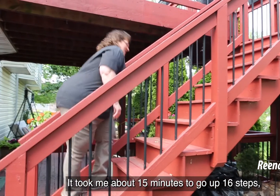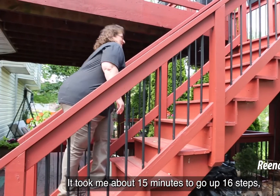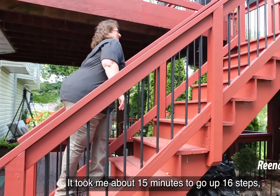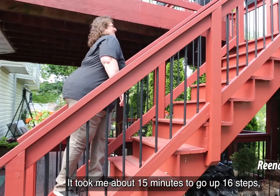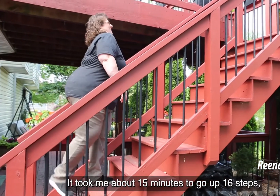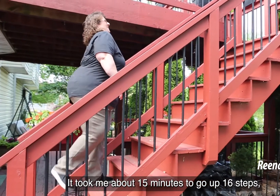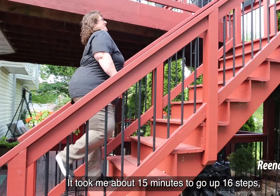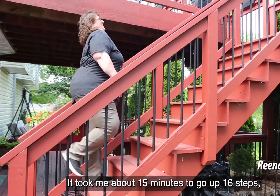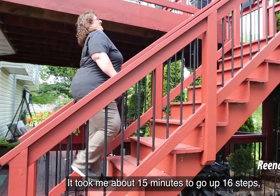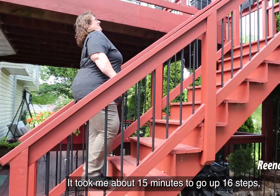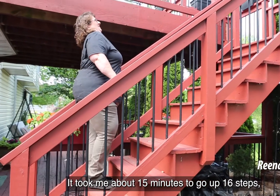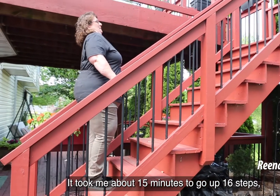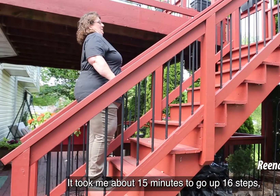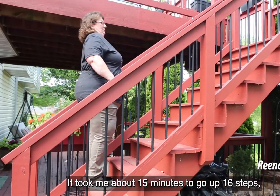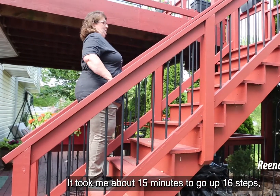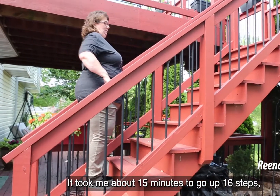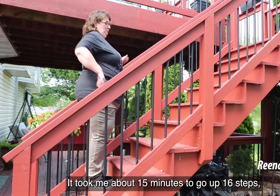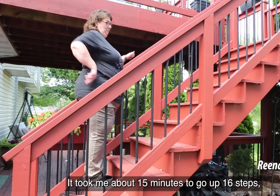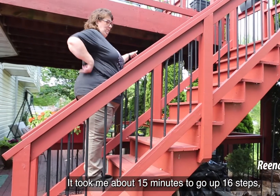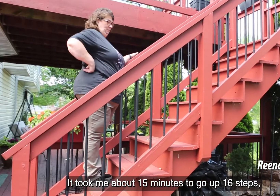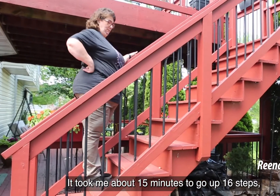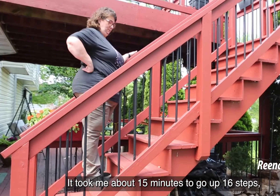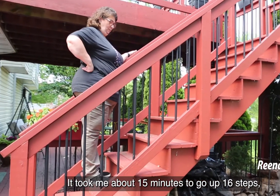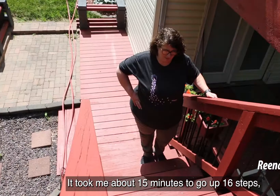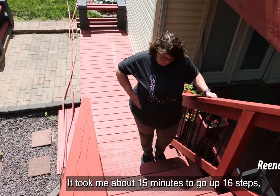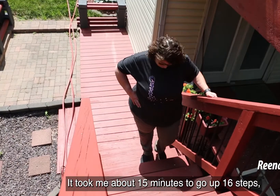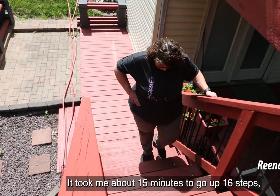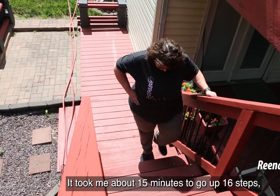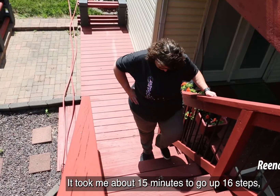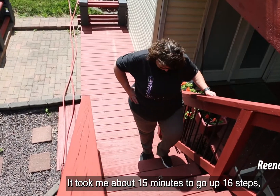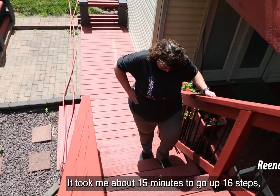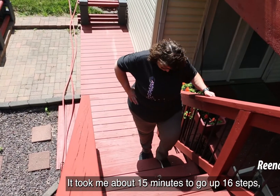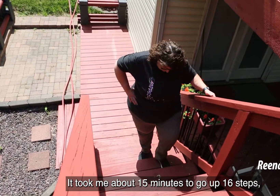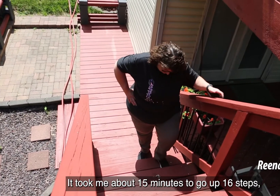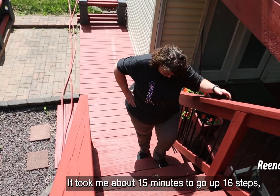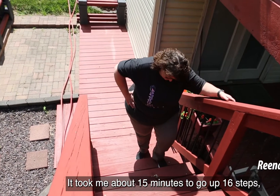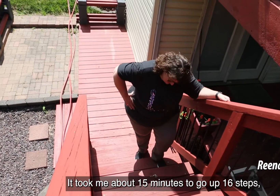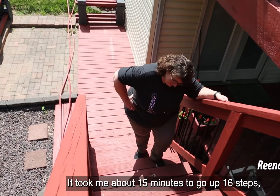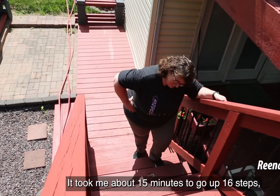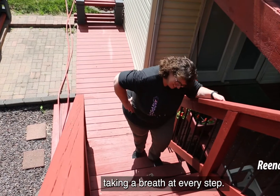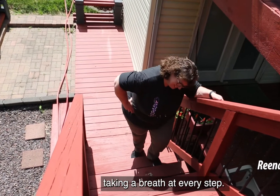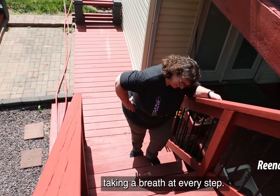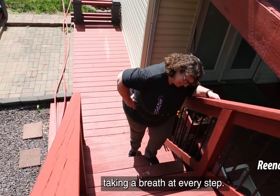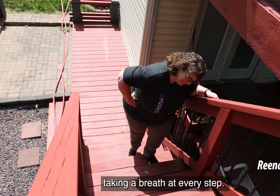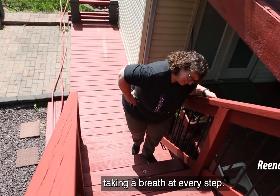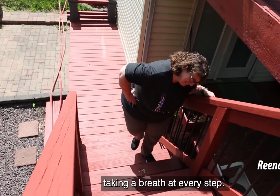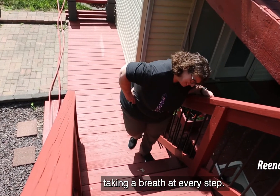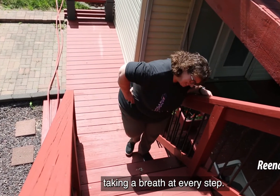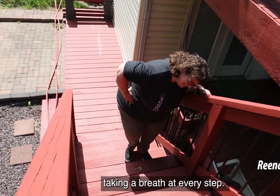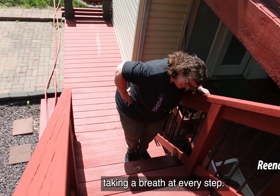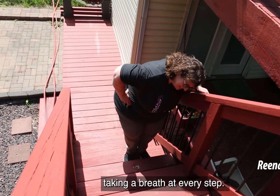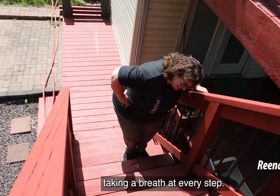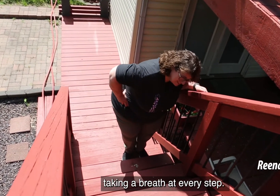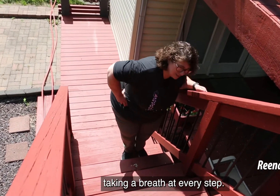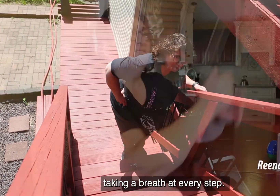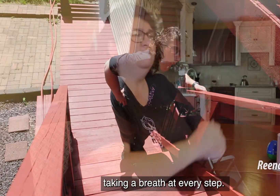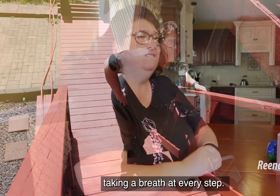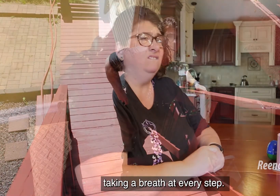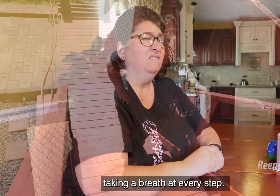15 minutes to go up 16 steps, taking a breath at each step.